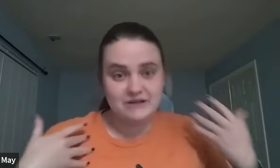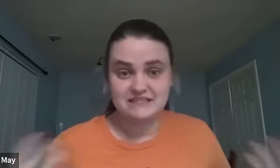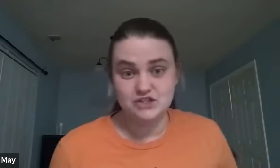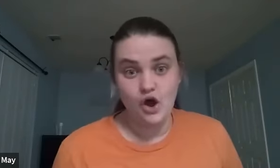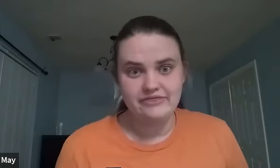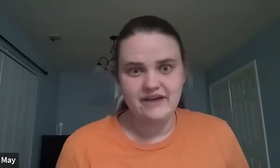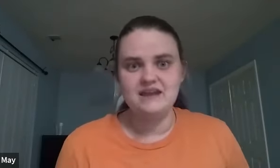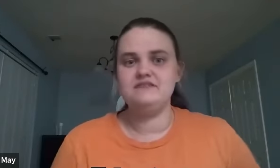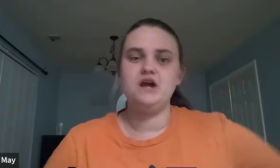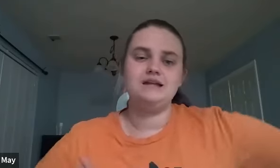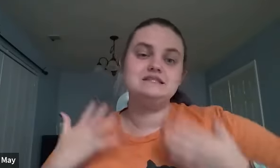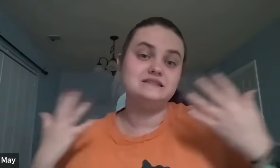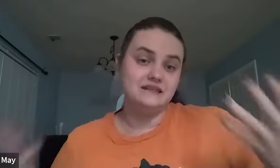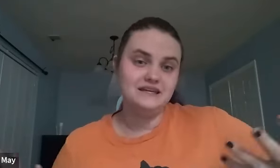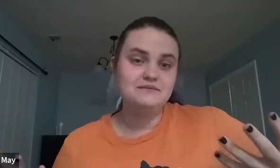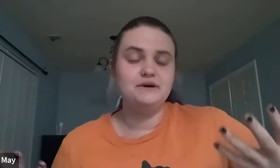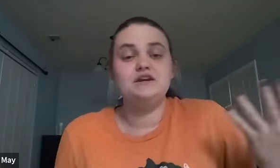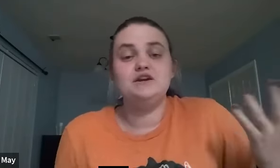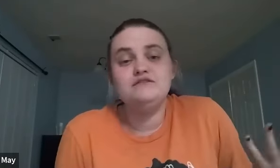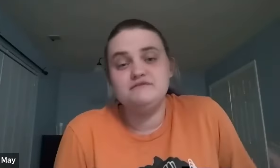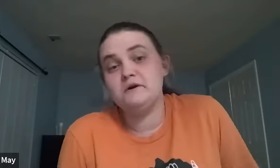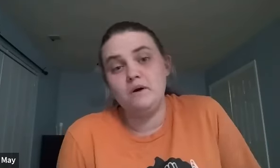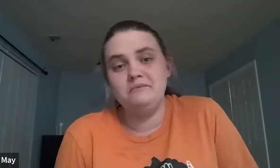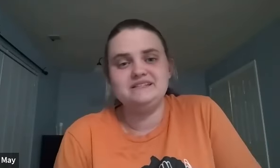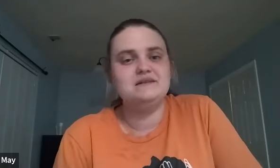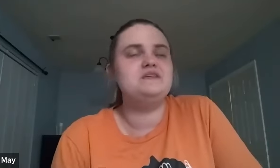wasn't taught that and I've not seen it, but it could very well be something.